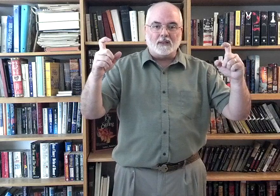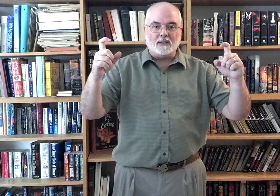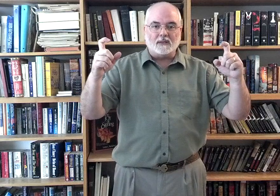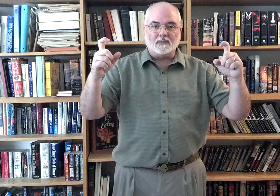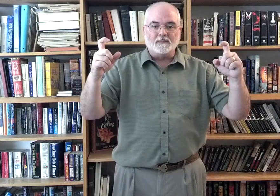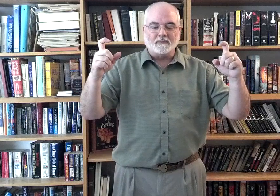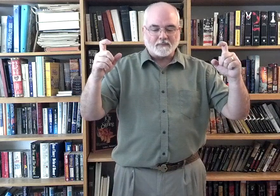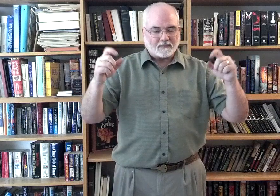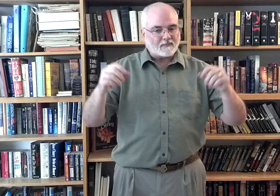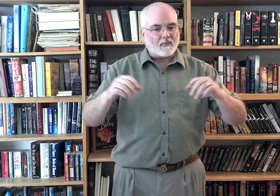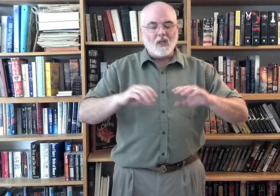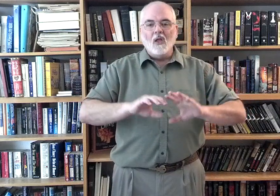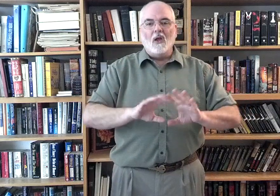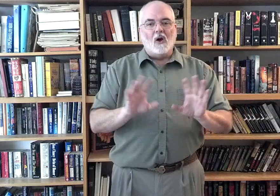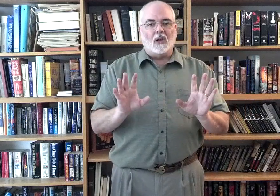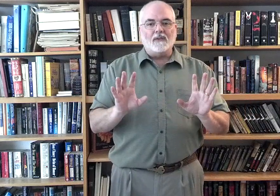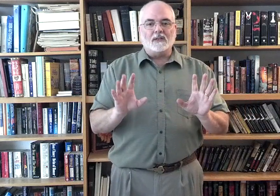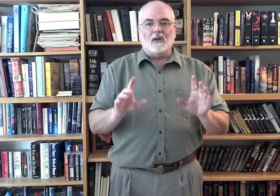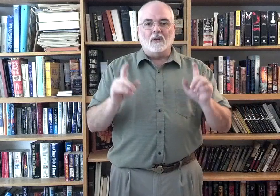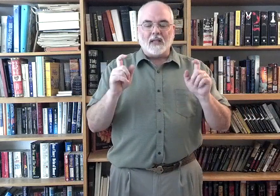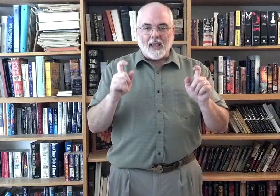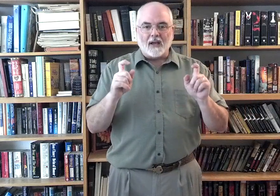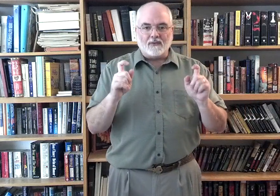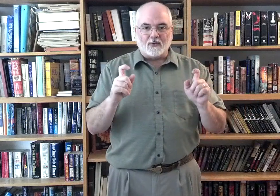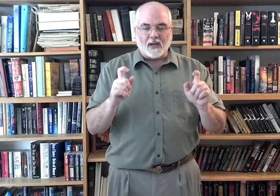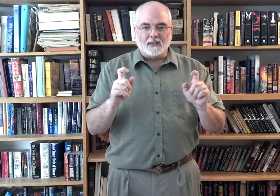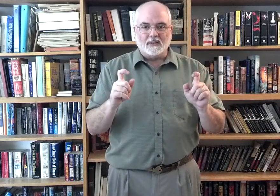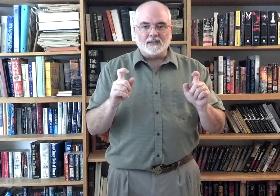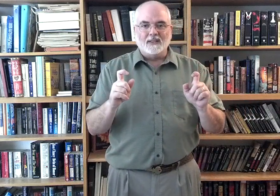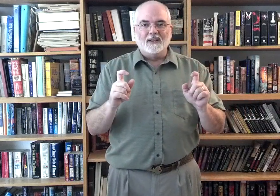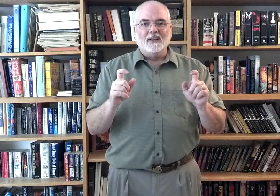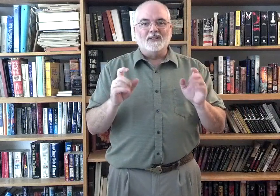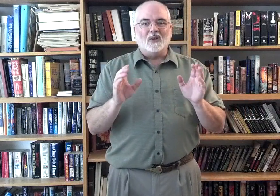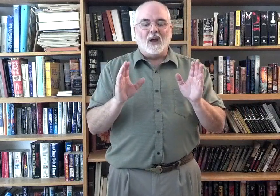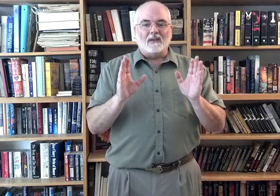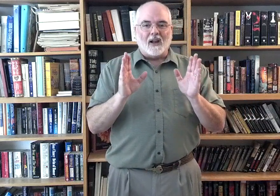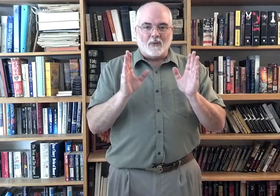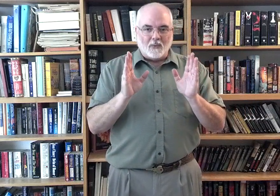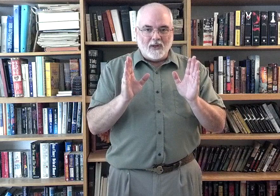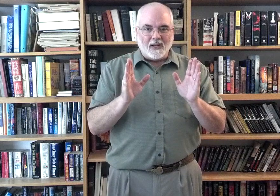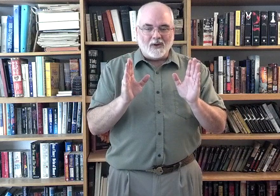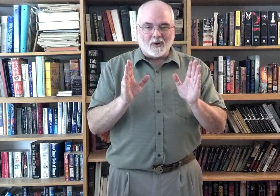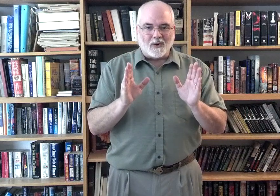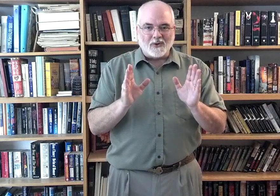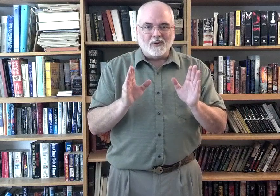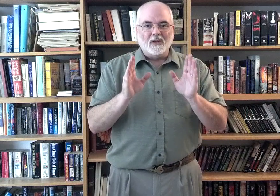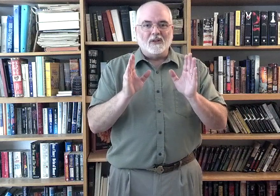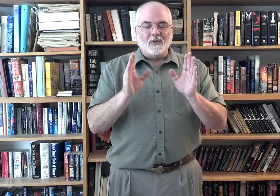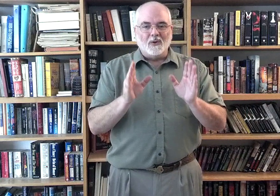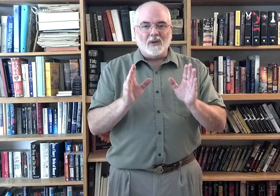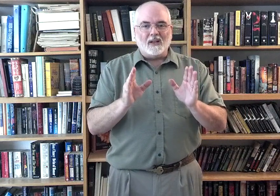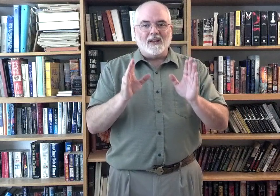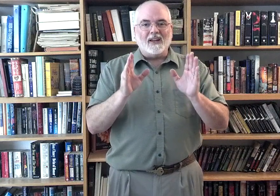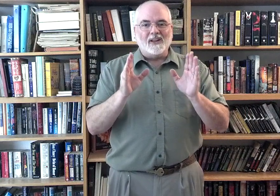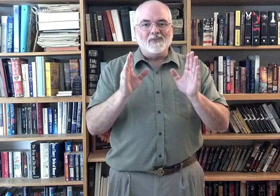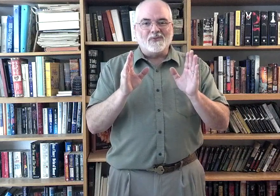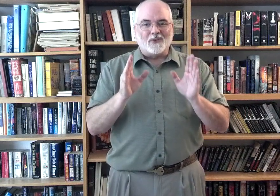phrases. All of these songs have phrases. So, I really encourage you, do it in